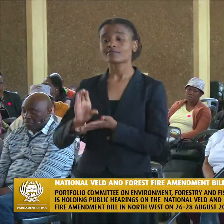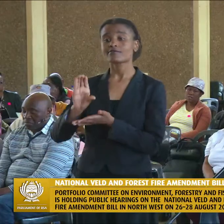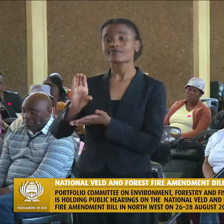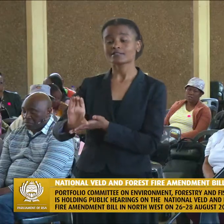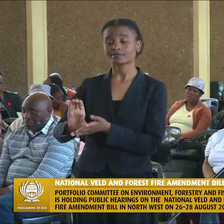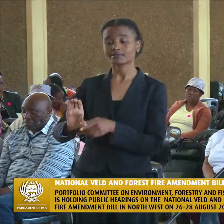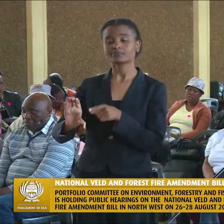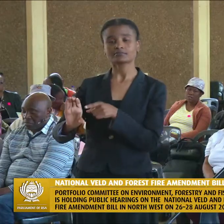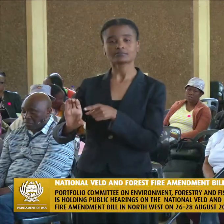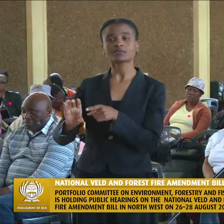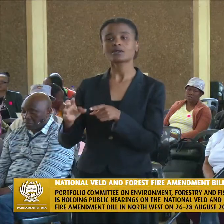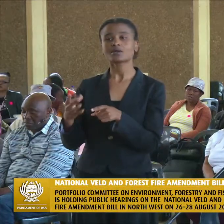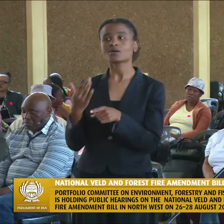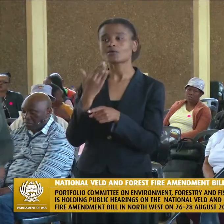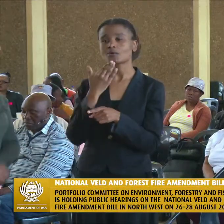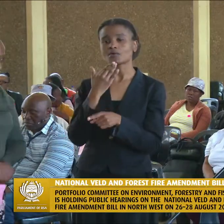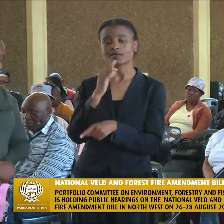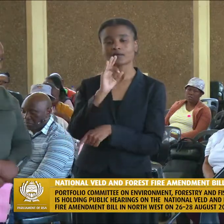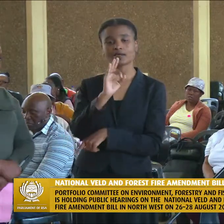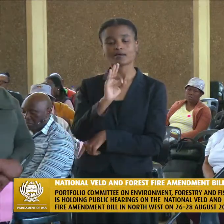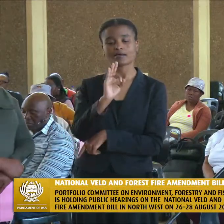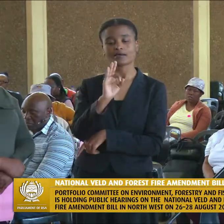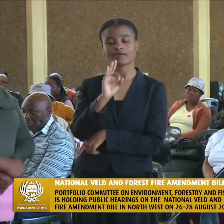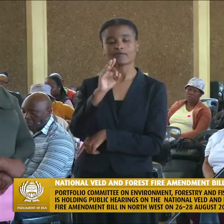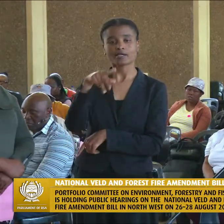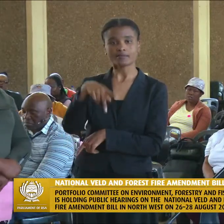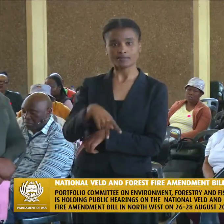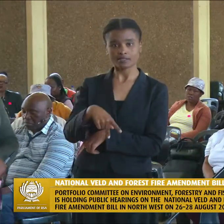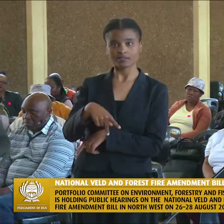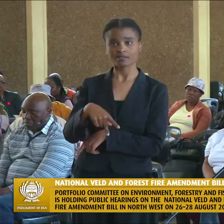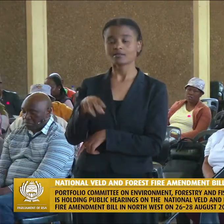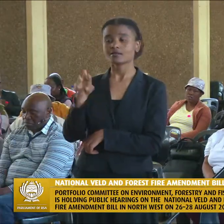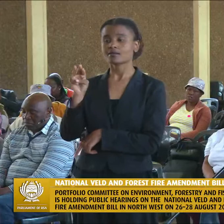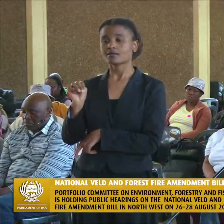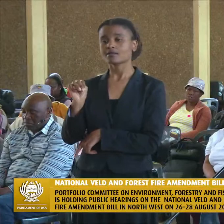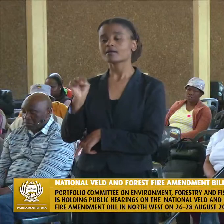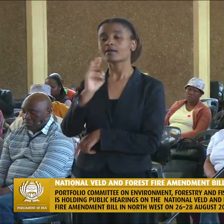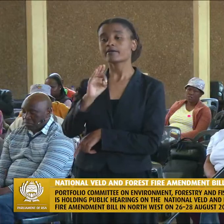subsidized by f p n n sita